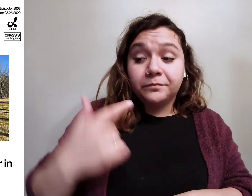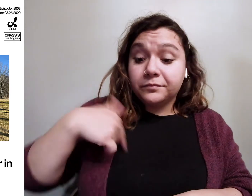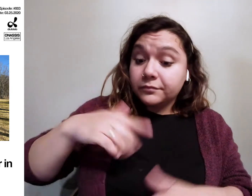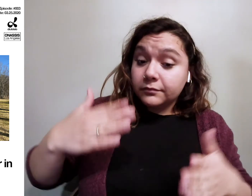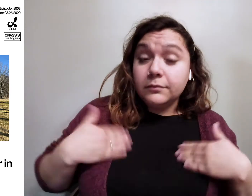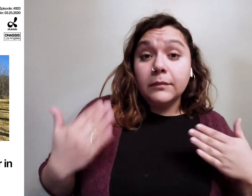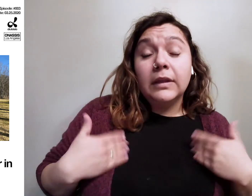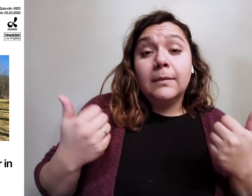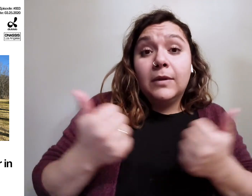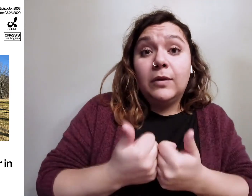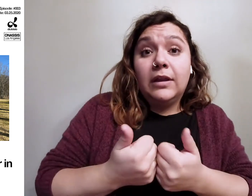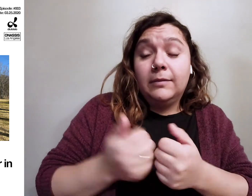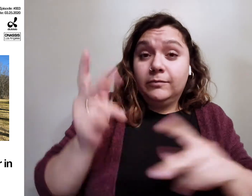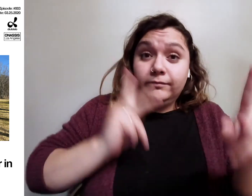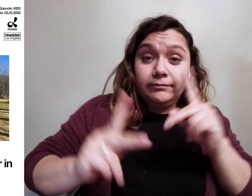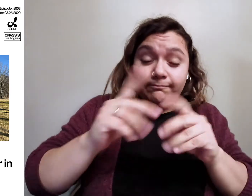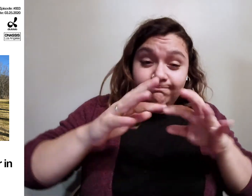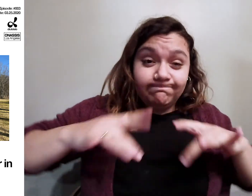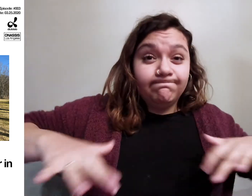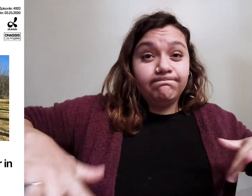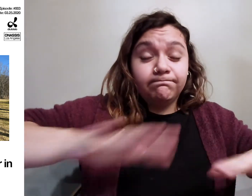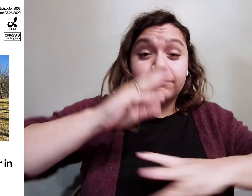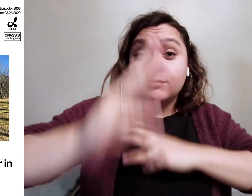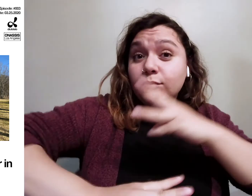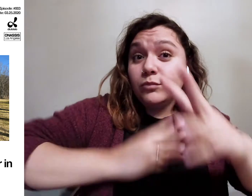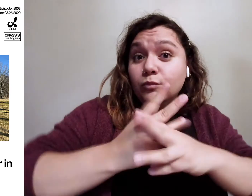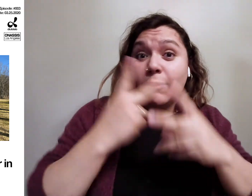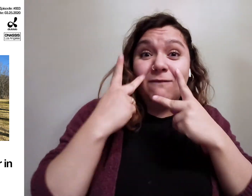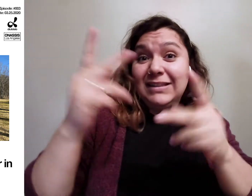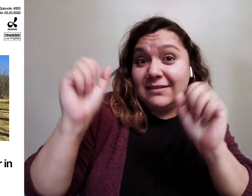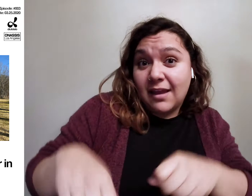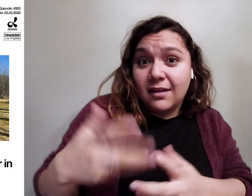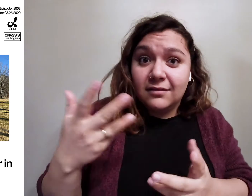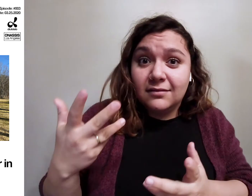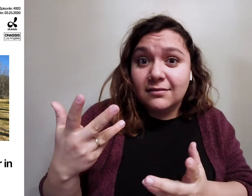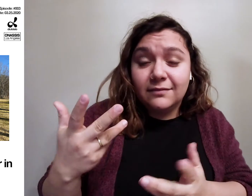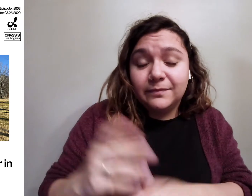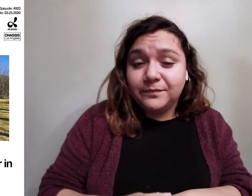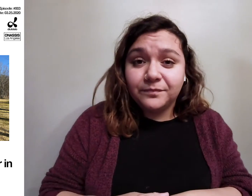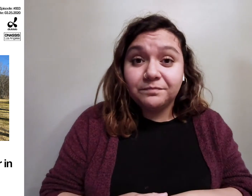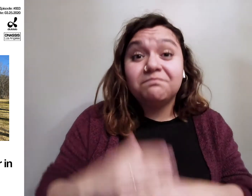If you had to paint a picture of what that hope entails,